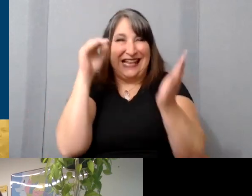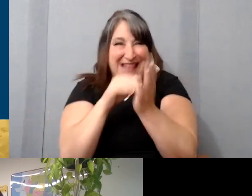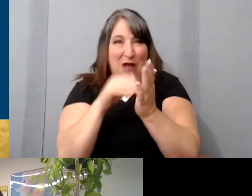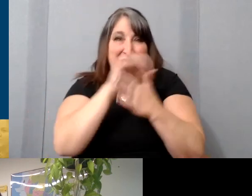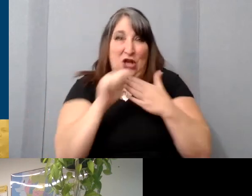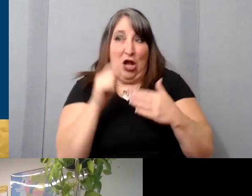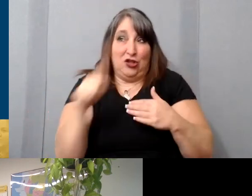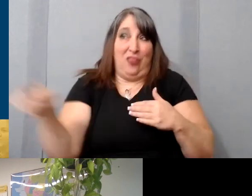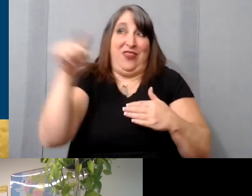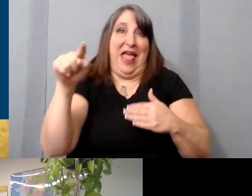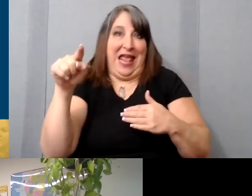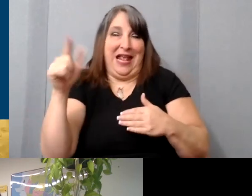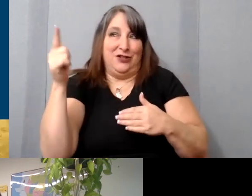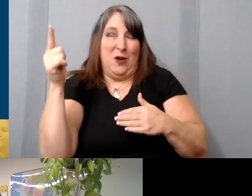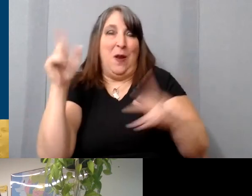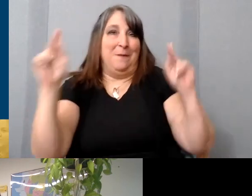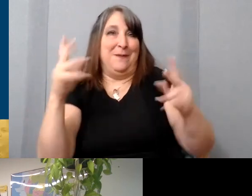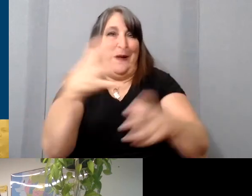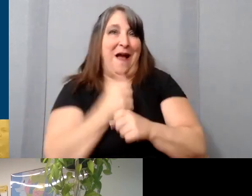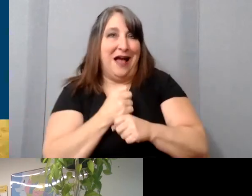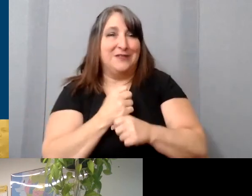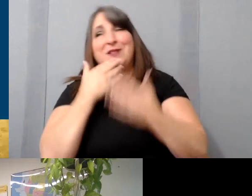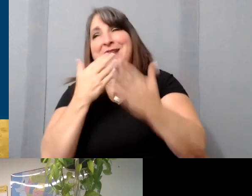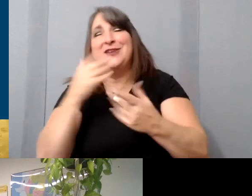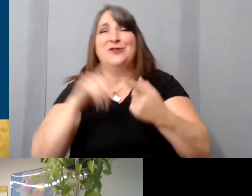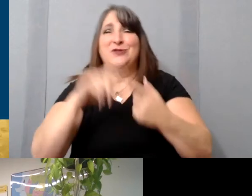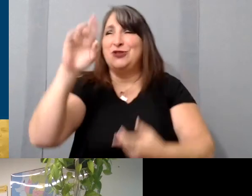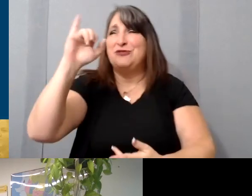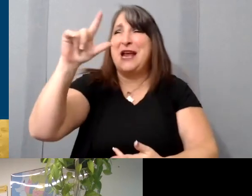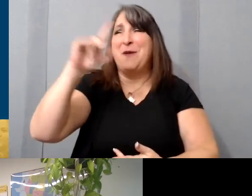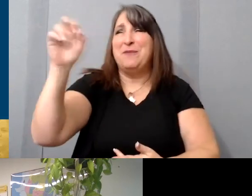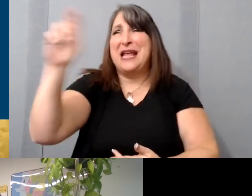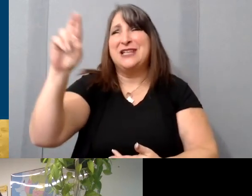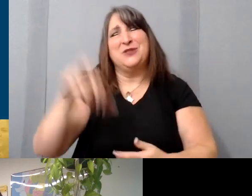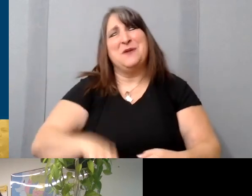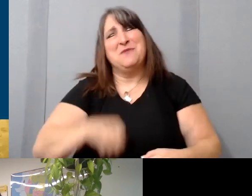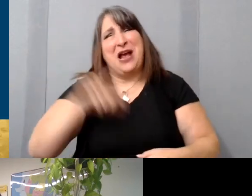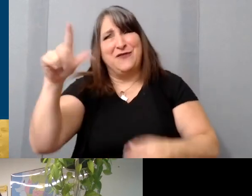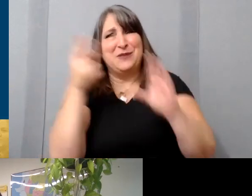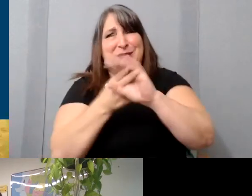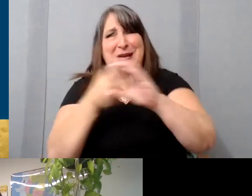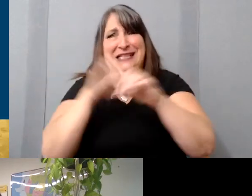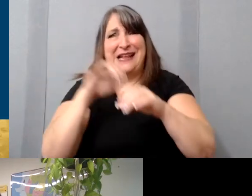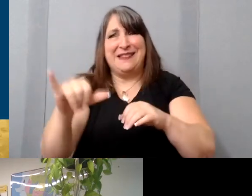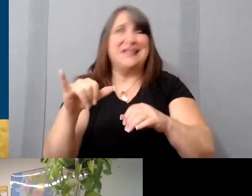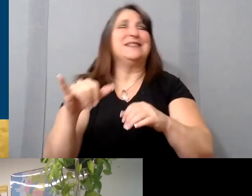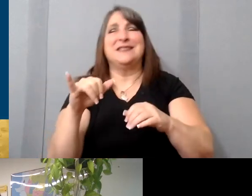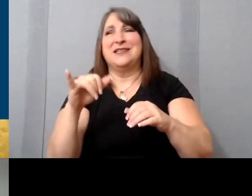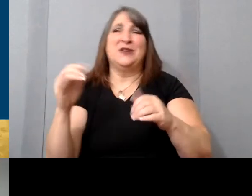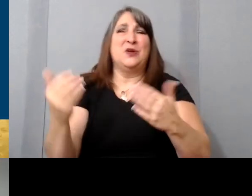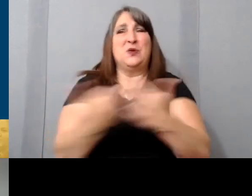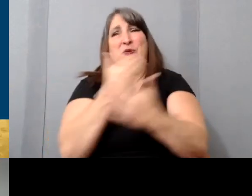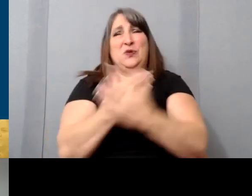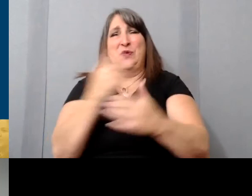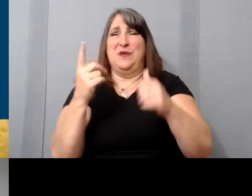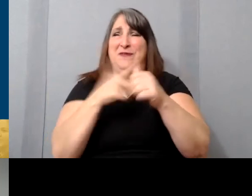$360,000. So thank you so much to all our trailraisers. You should be so proud of your participation in this inaugural program. And this